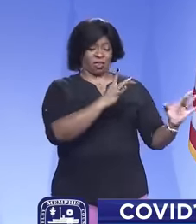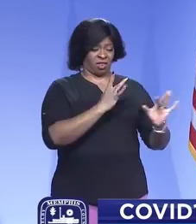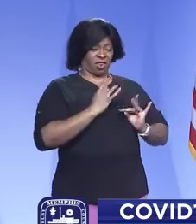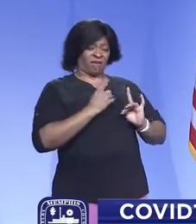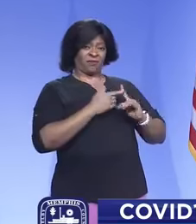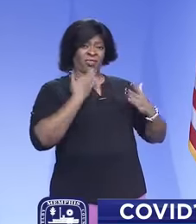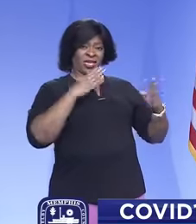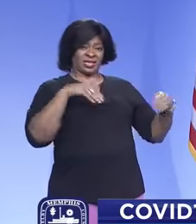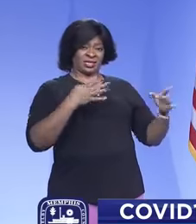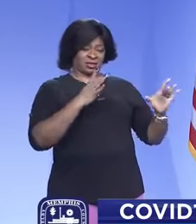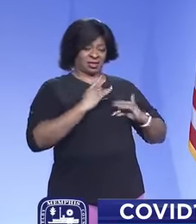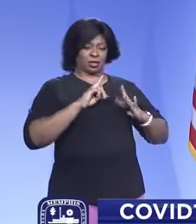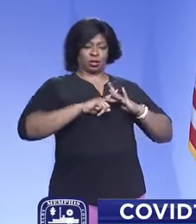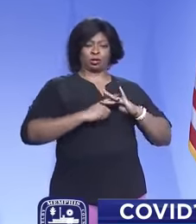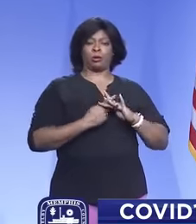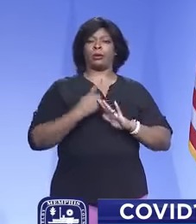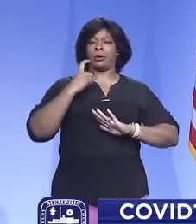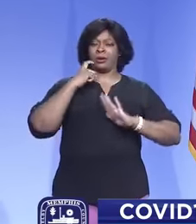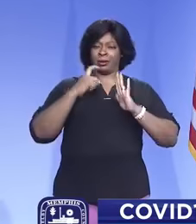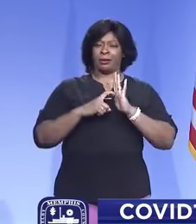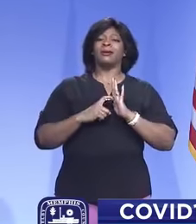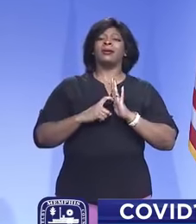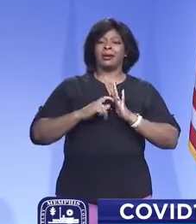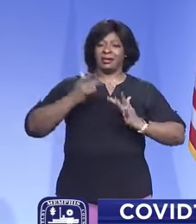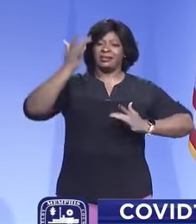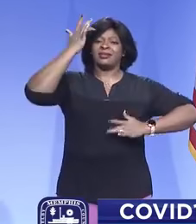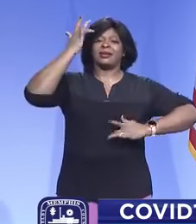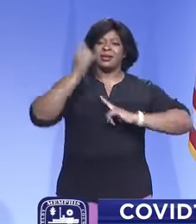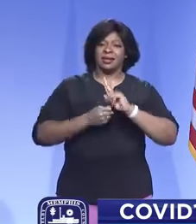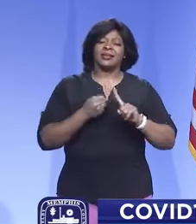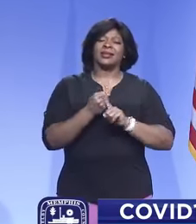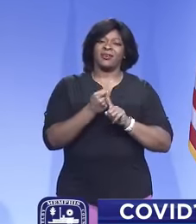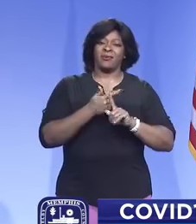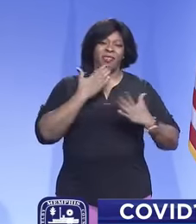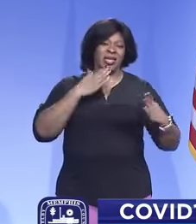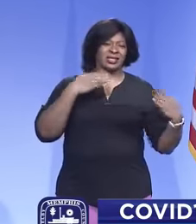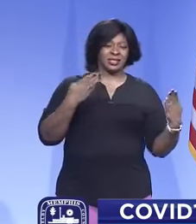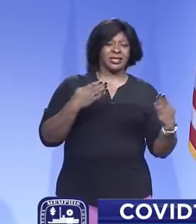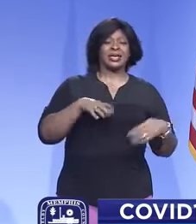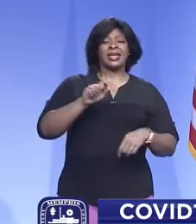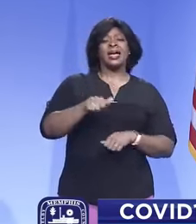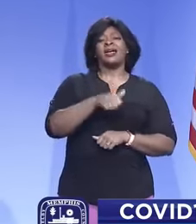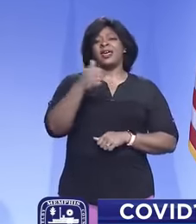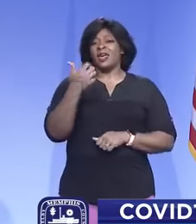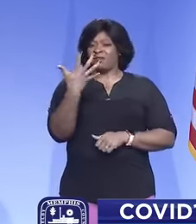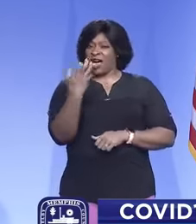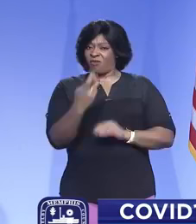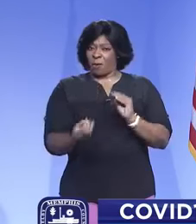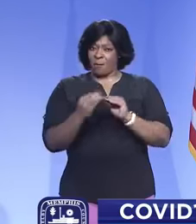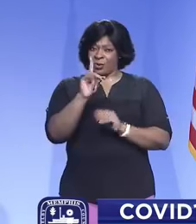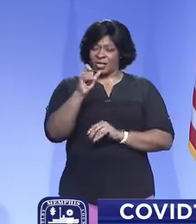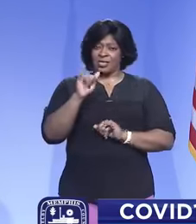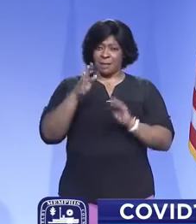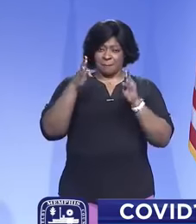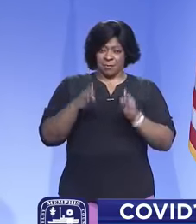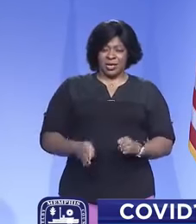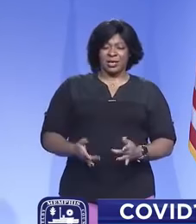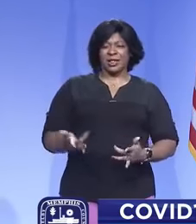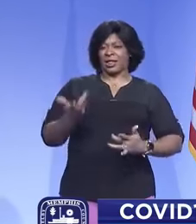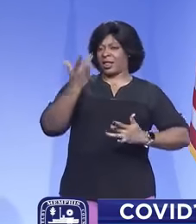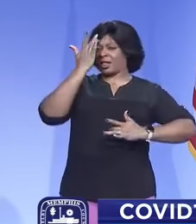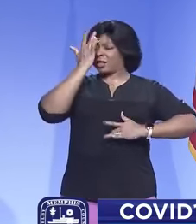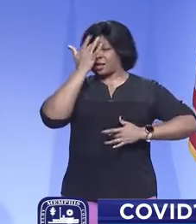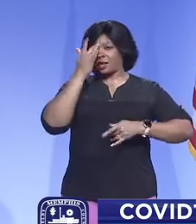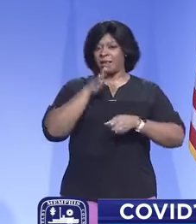infected are now beginning to become ill. But generally it takes another 5 or more days for a person to be ill enough